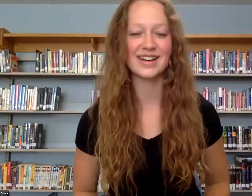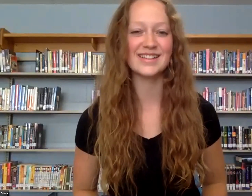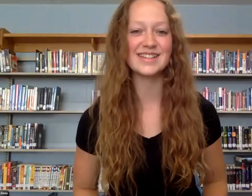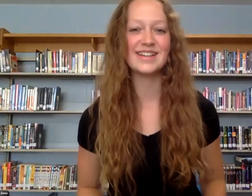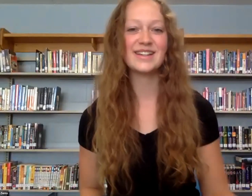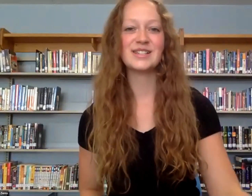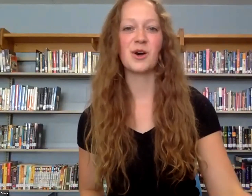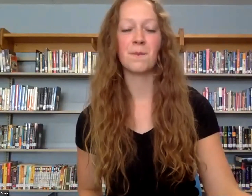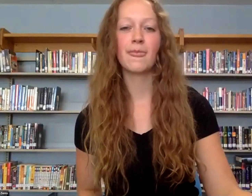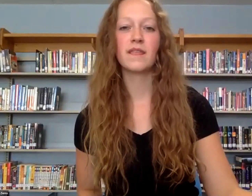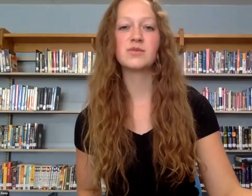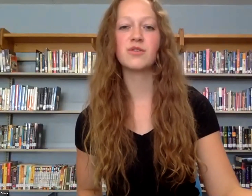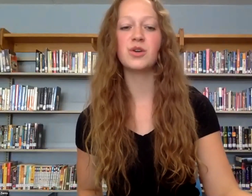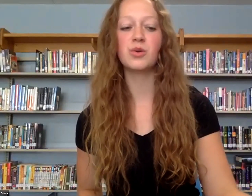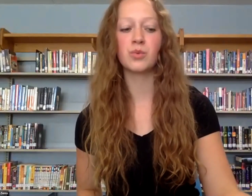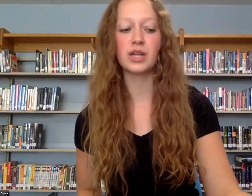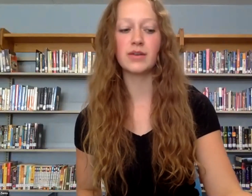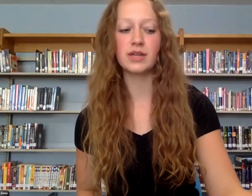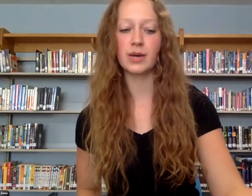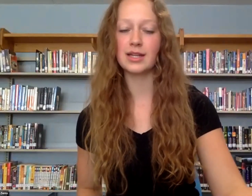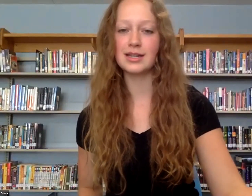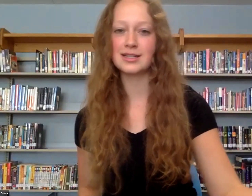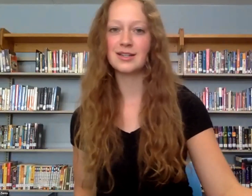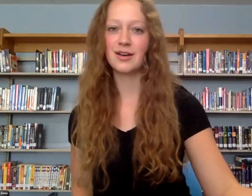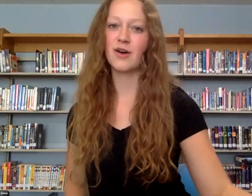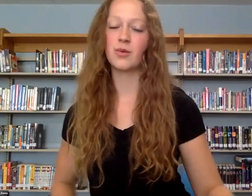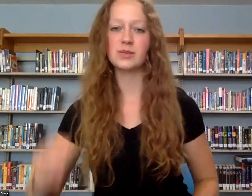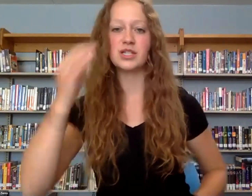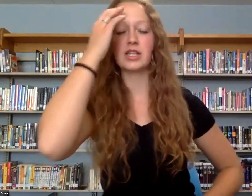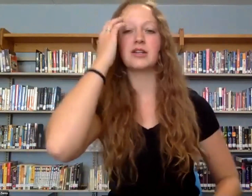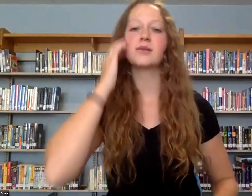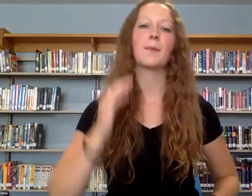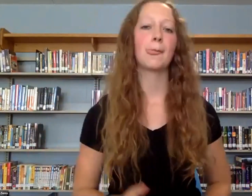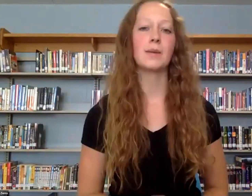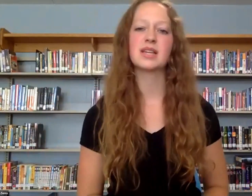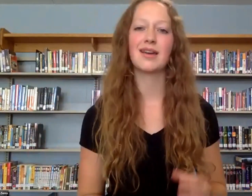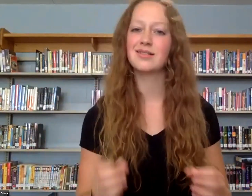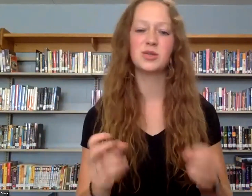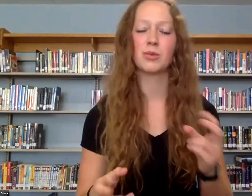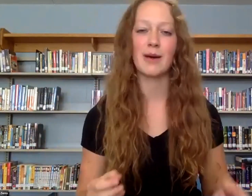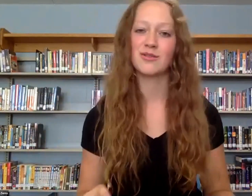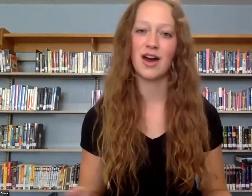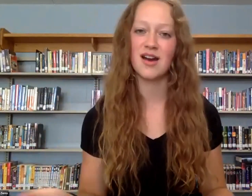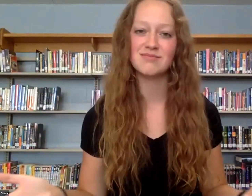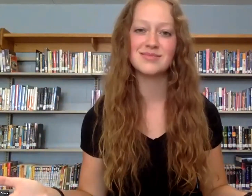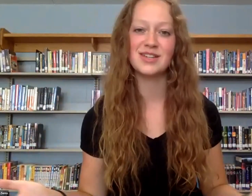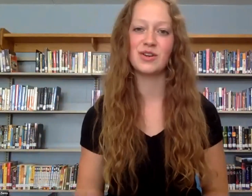recognize. So let's review really, really quickly all the words we just learned. I'm just gonna do them rapid fire, see if you can